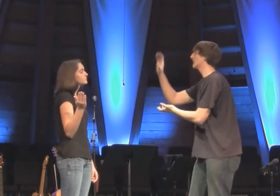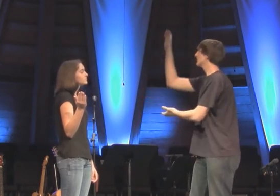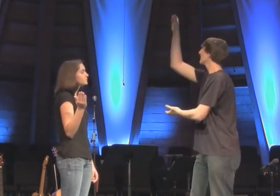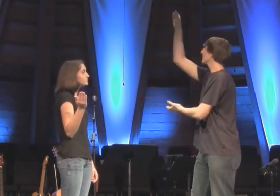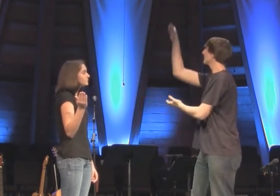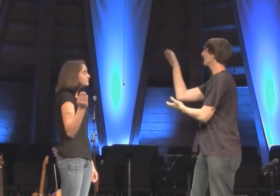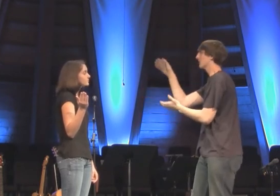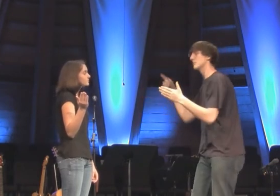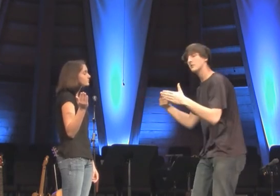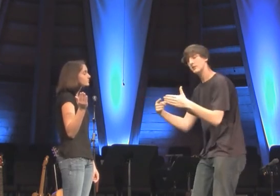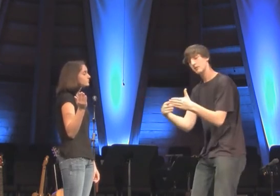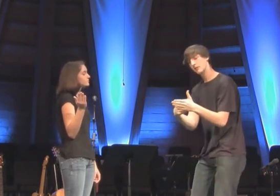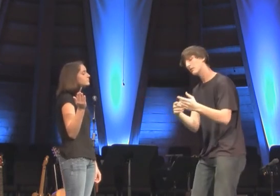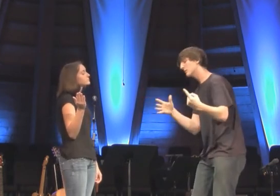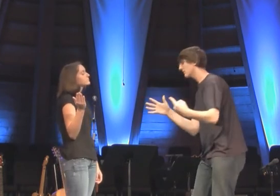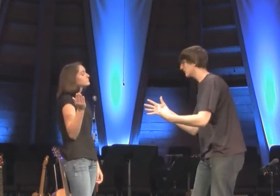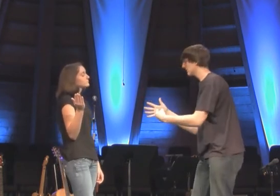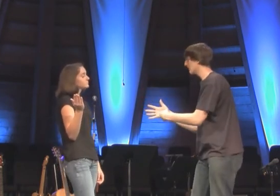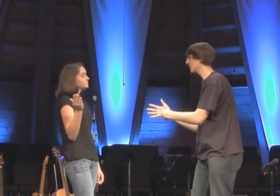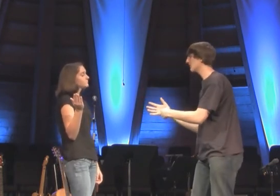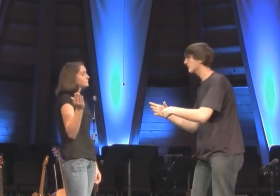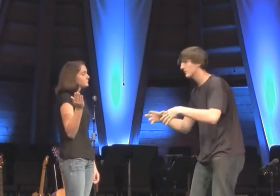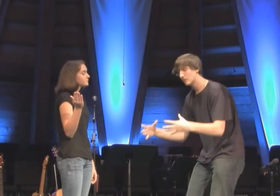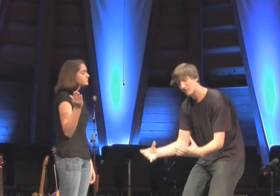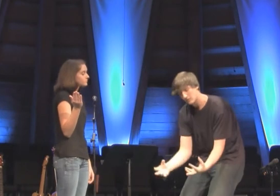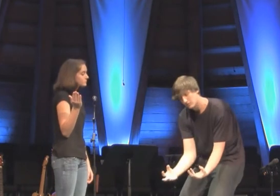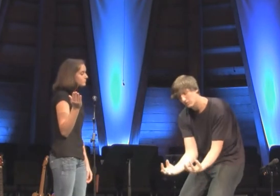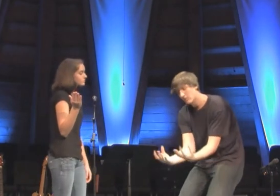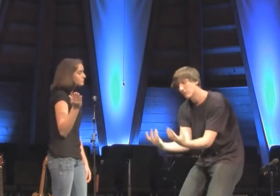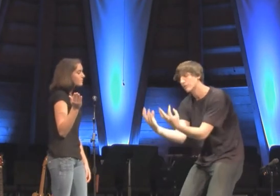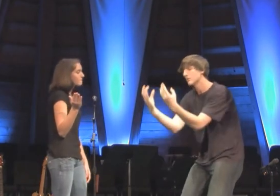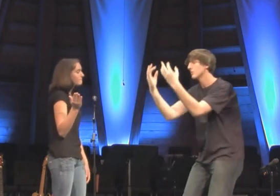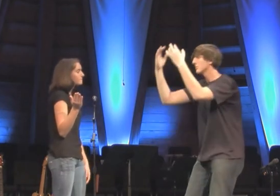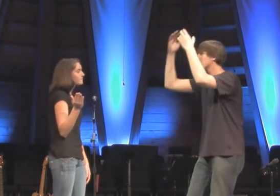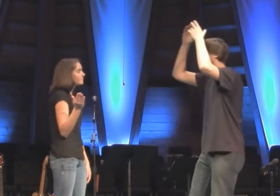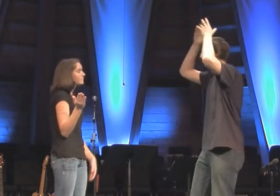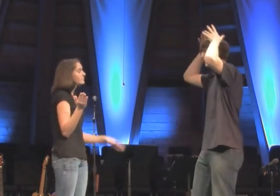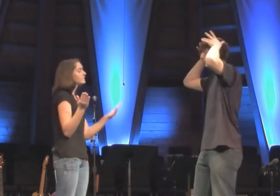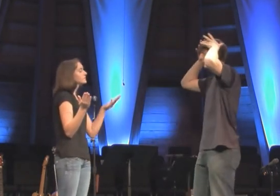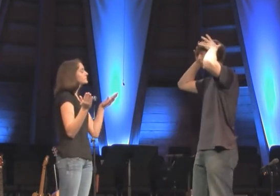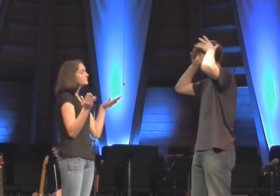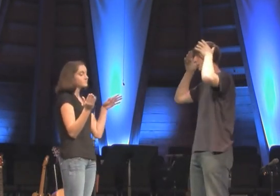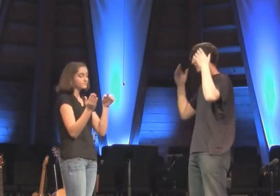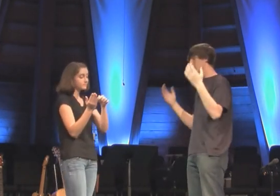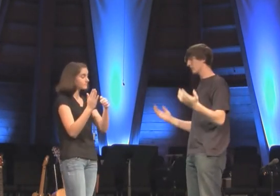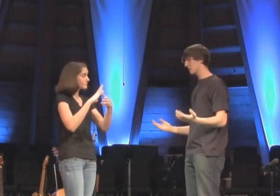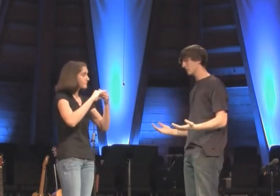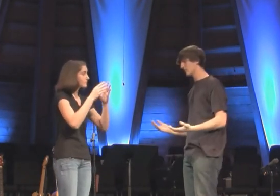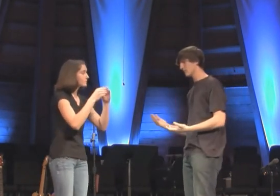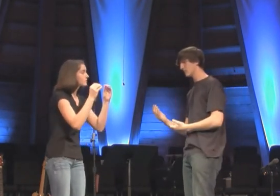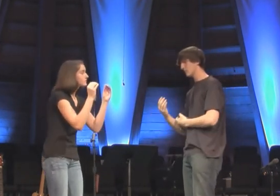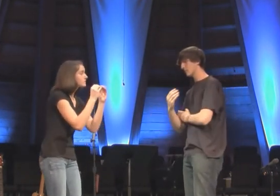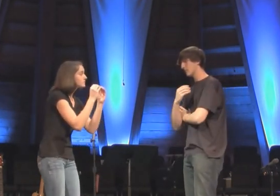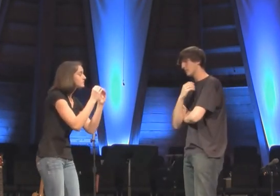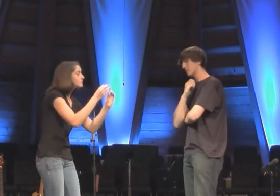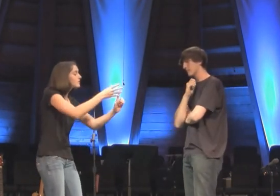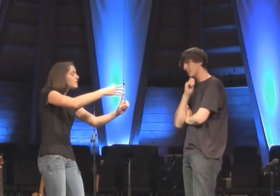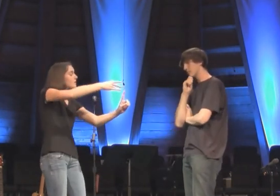they hung him, put nails in his hands And a crown of thorns on his head I said I'll read it again,